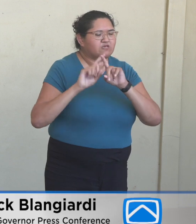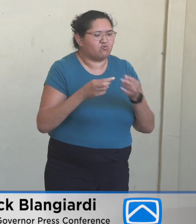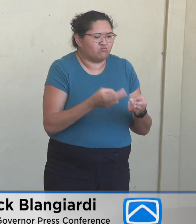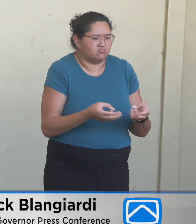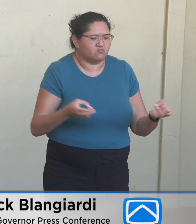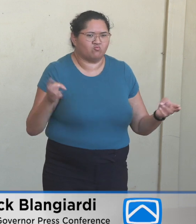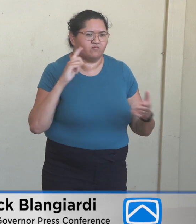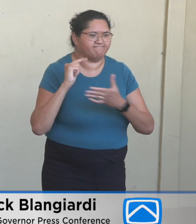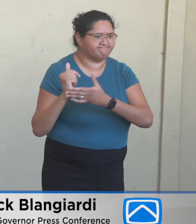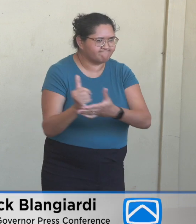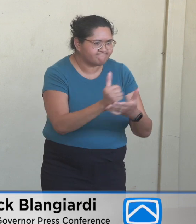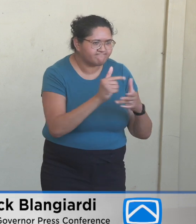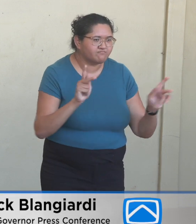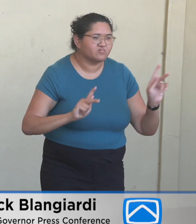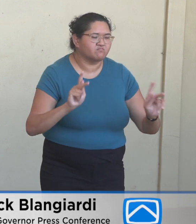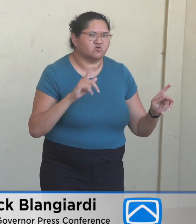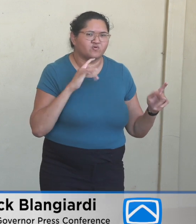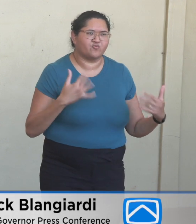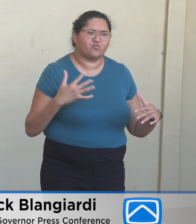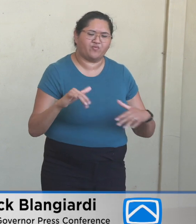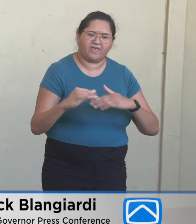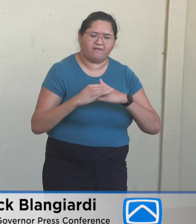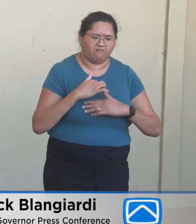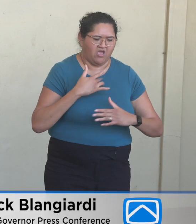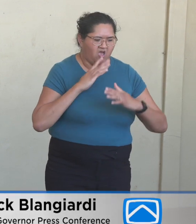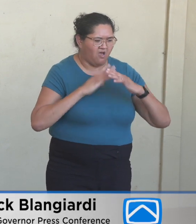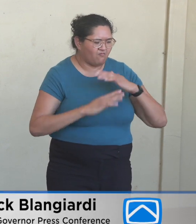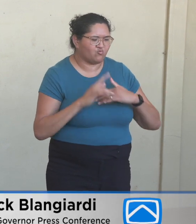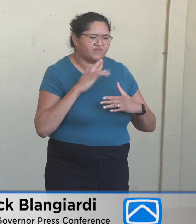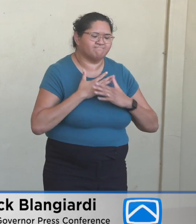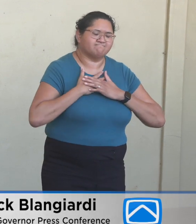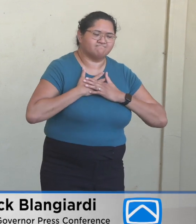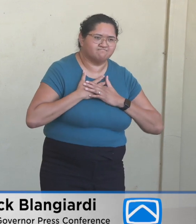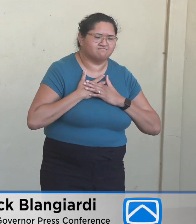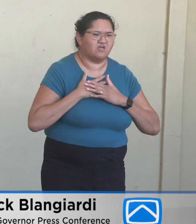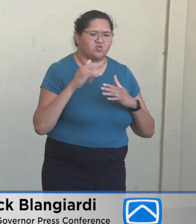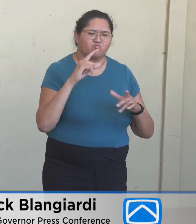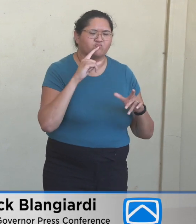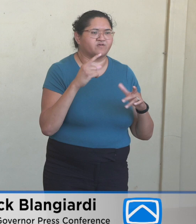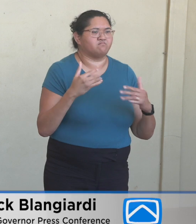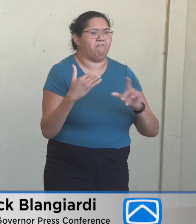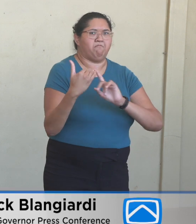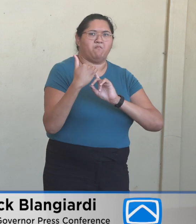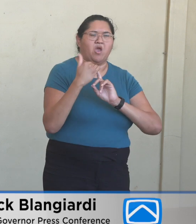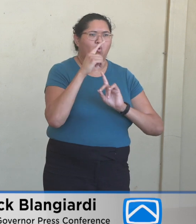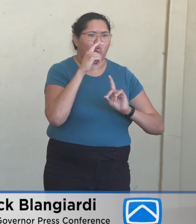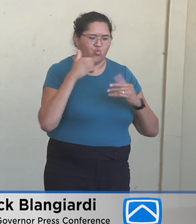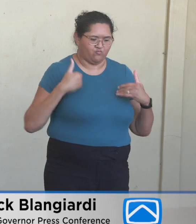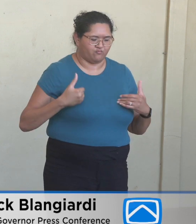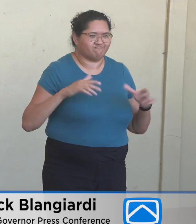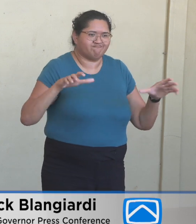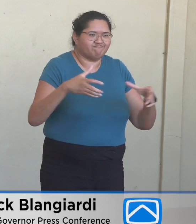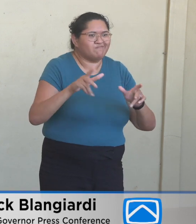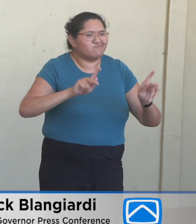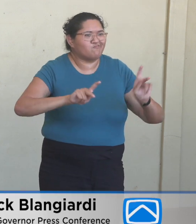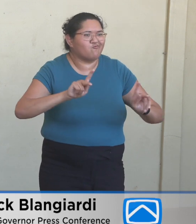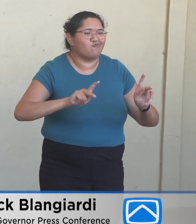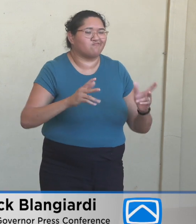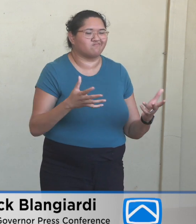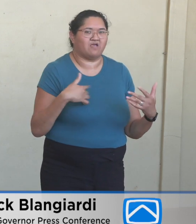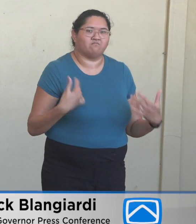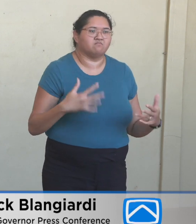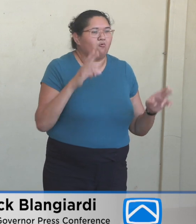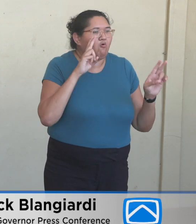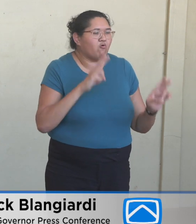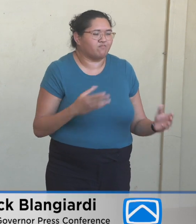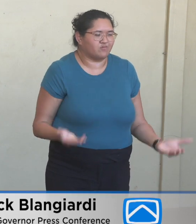help people, it's humbling, it's heartwarming, and it's a great reminder of who we are as a people. So I'm honored to be